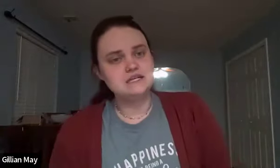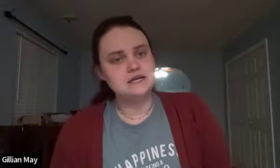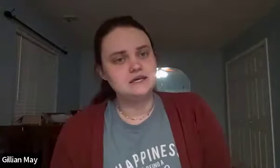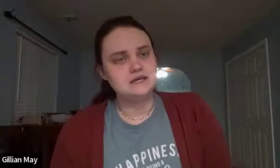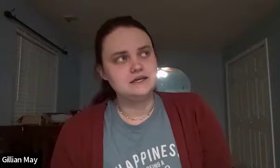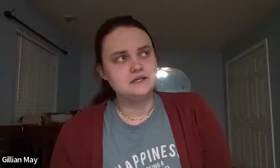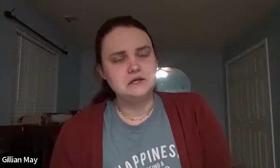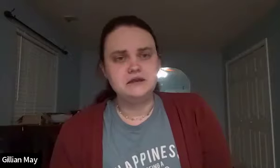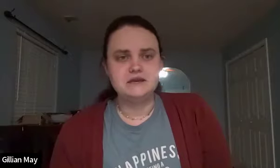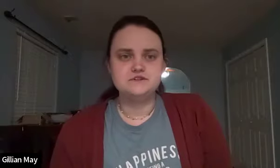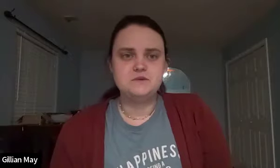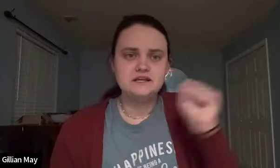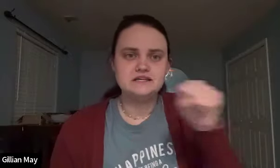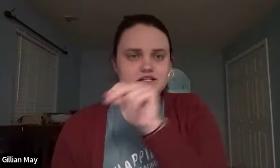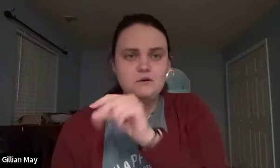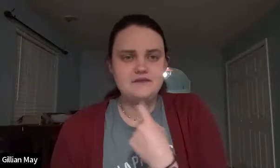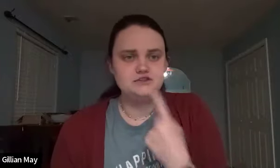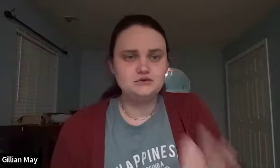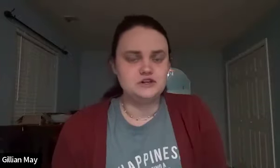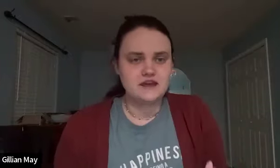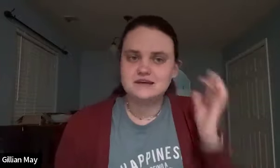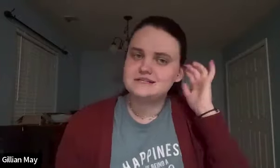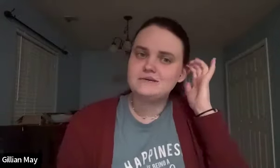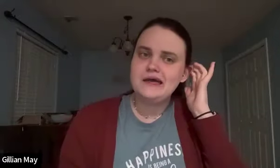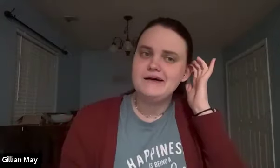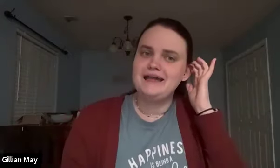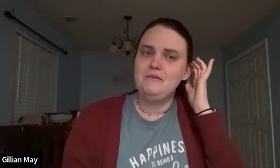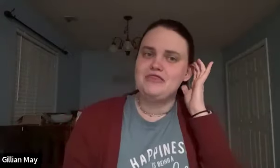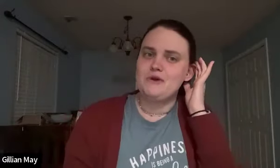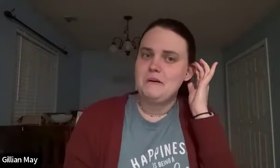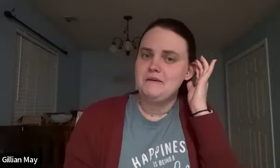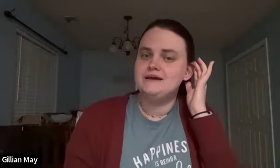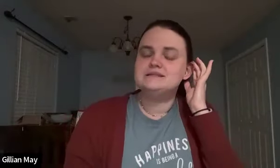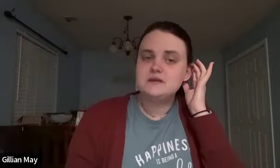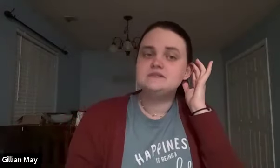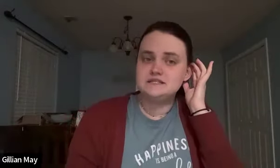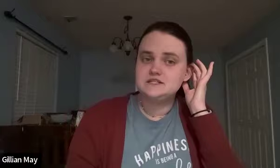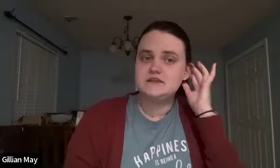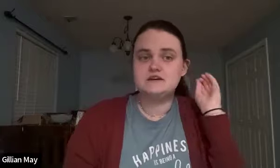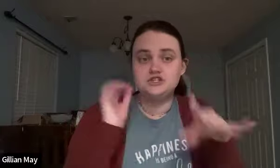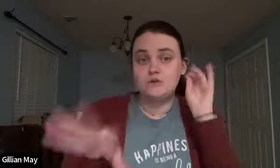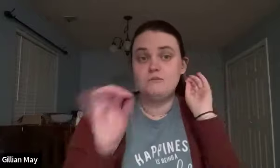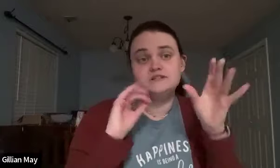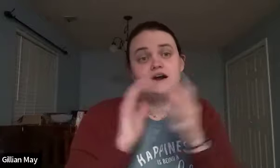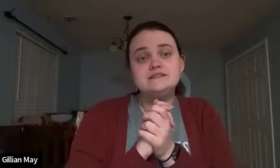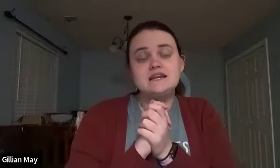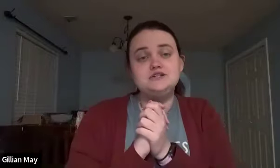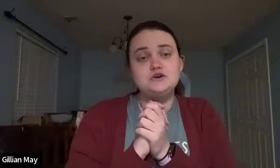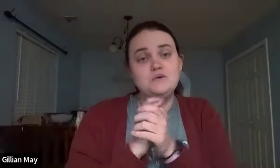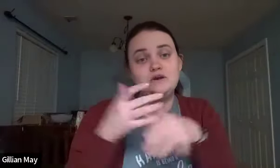like, y'all can't respond yes or no. I haven't told y'all that yet. And I was like, well, I don't want to throw, sometimes I can do this. I'll just throw more signs and I don't want to